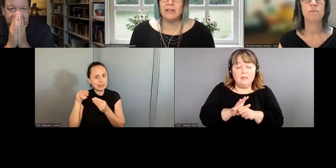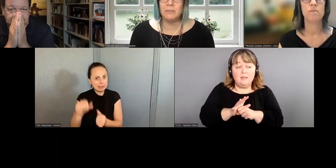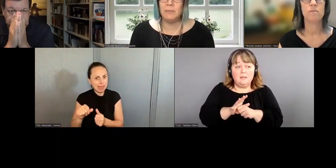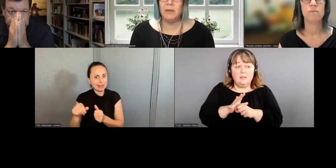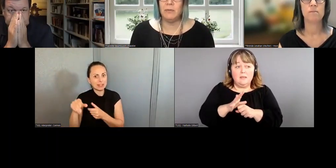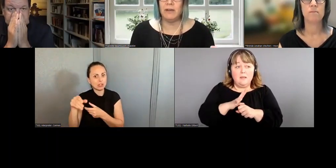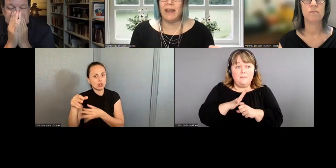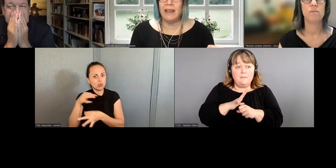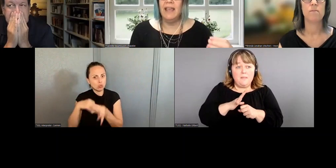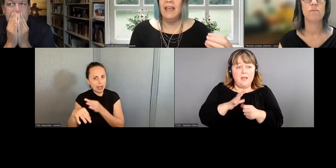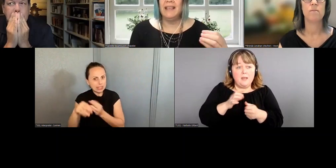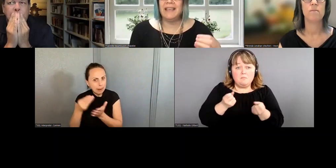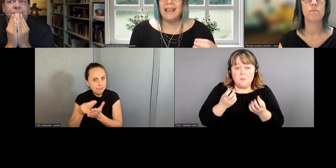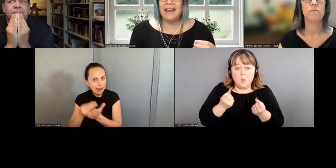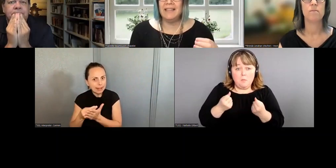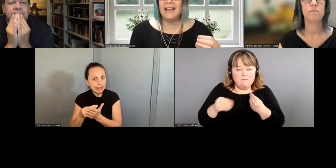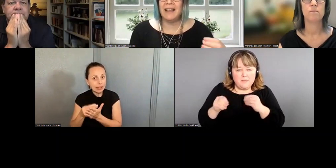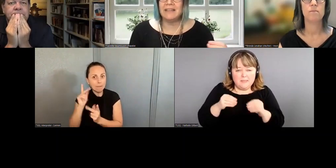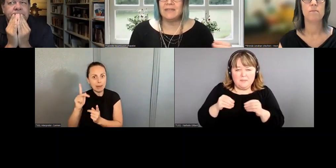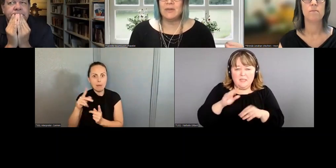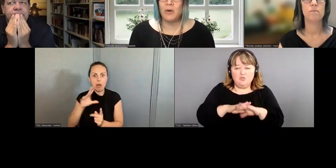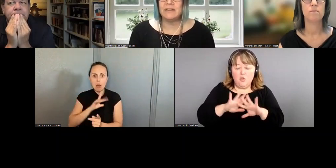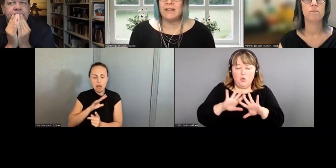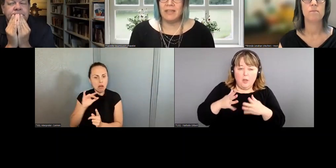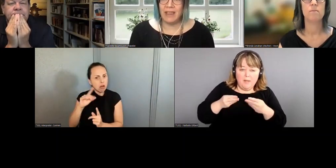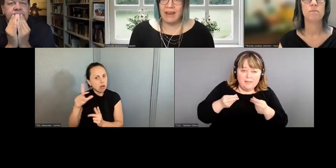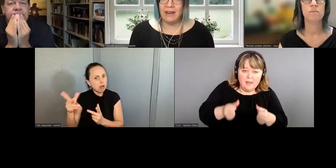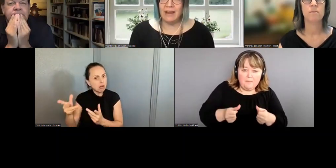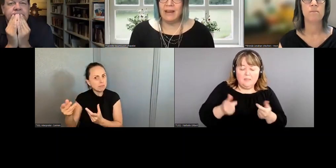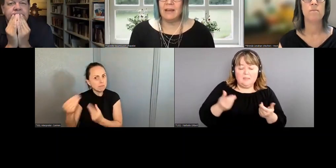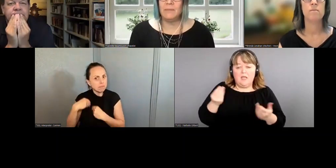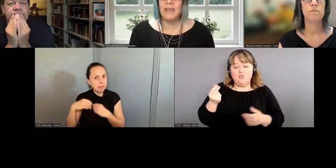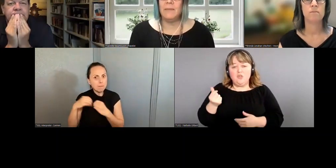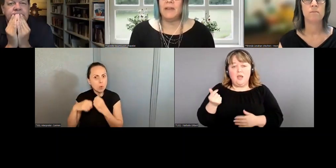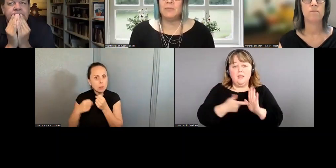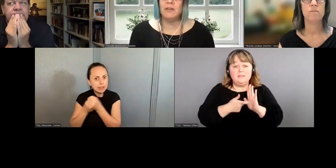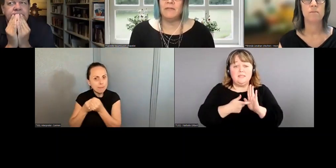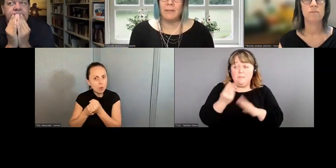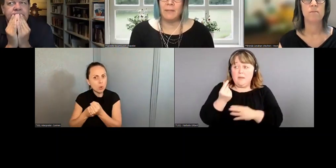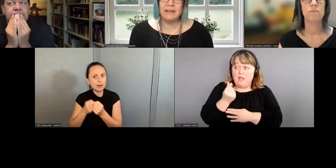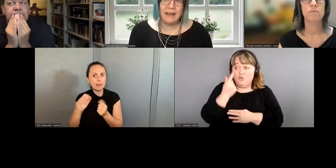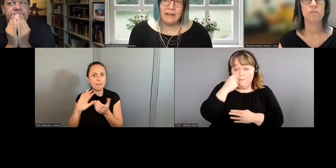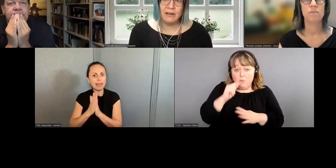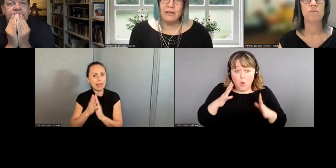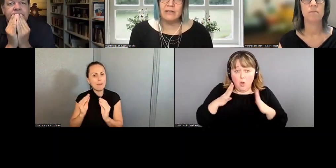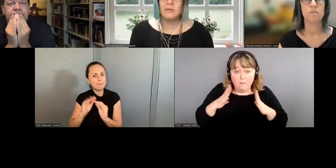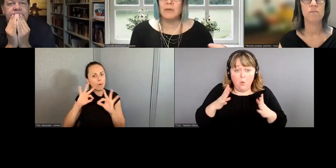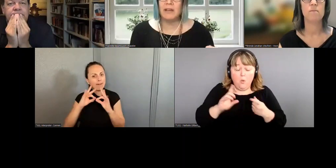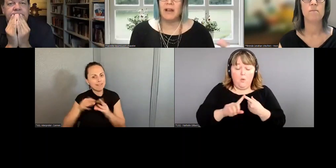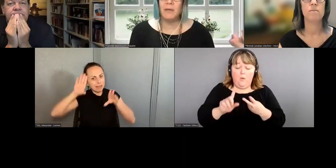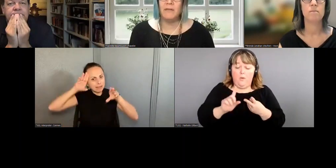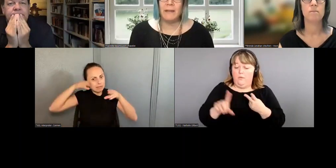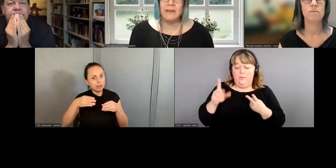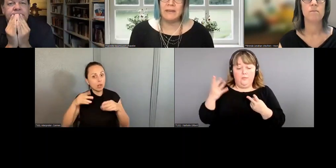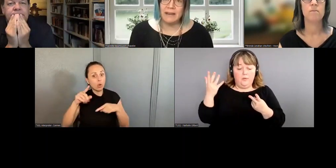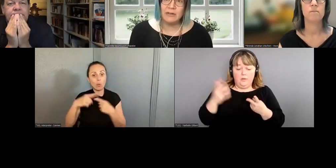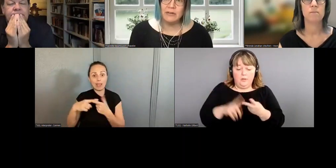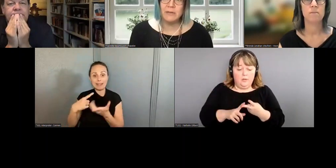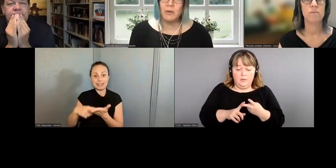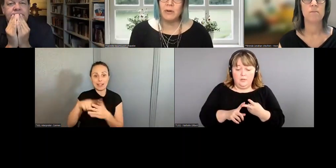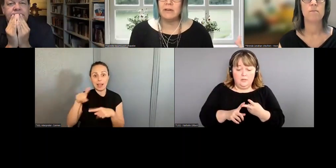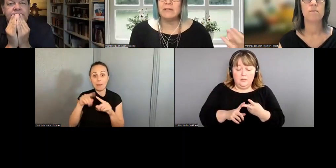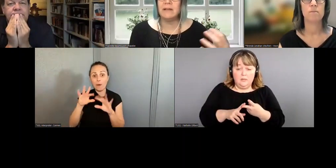dollars, people were like gaining the kinds of supports that they needed, and it became much more family centered. So when we talk about family